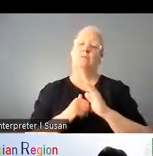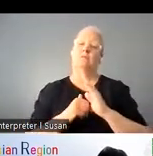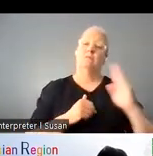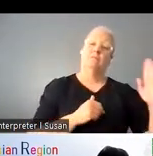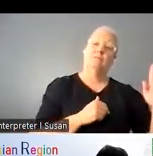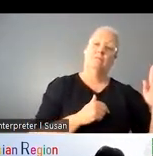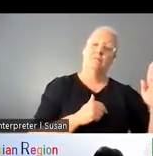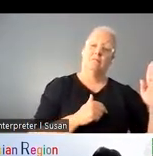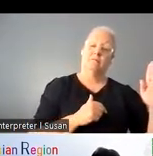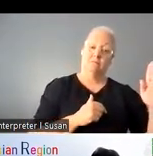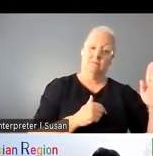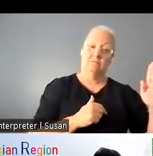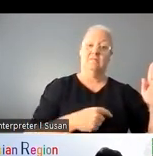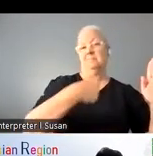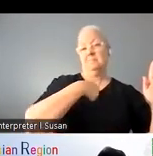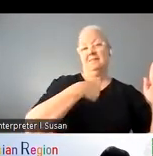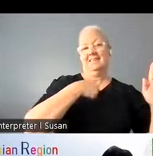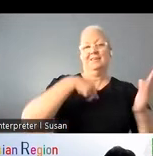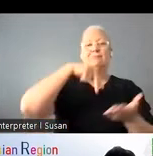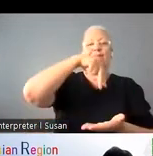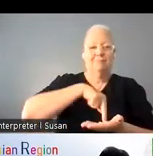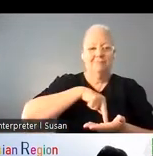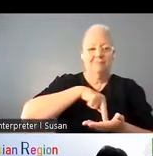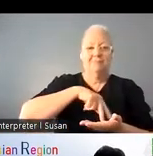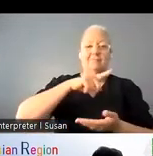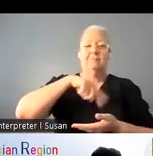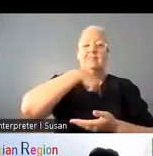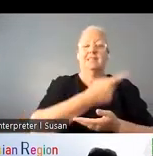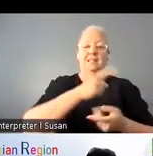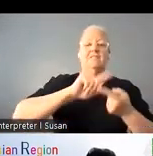is me, of course, and my friend who is a celebrity